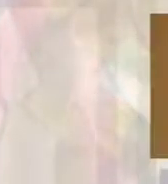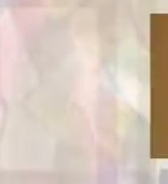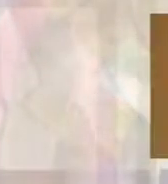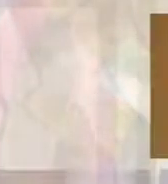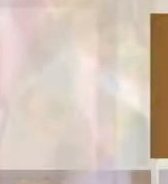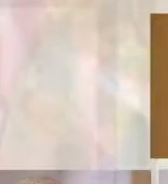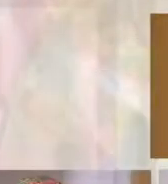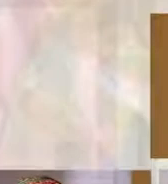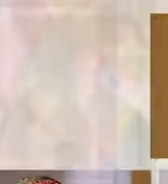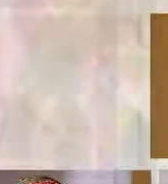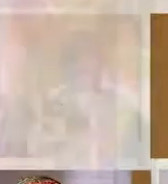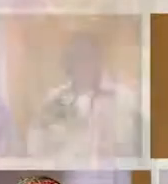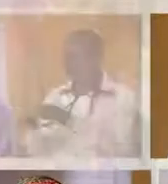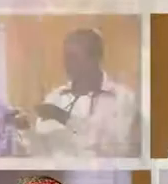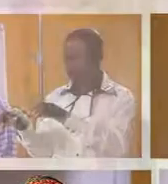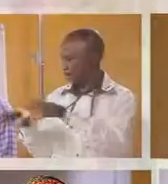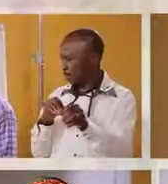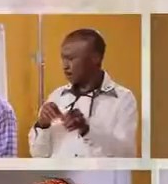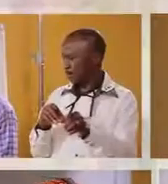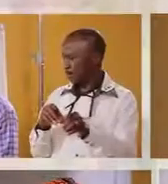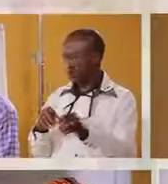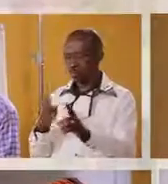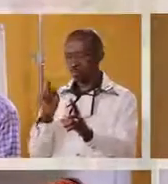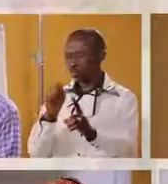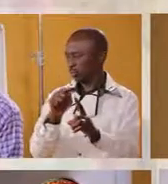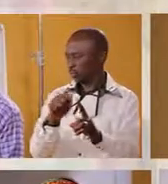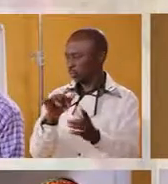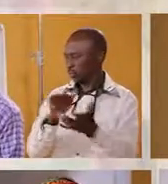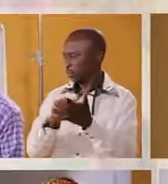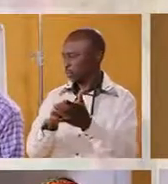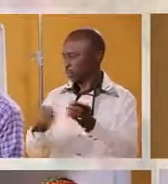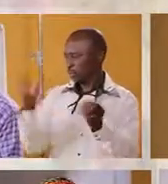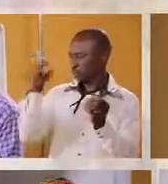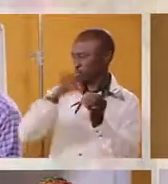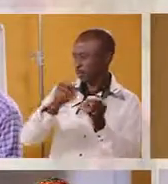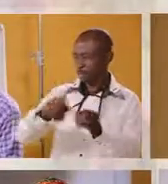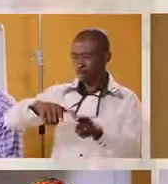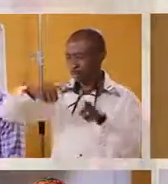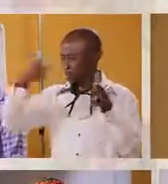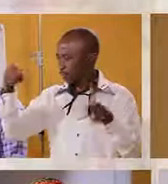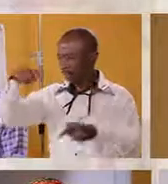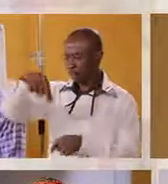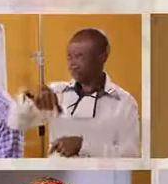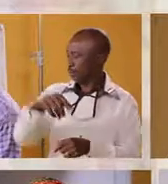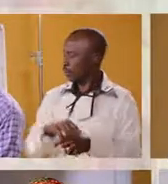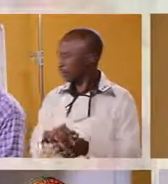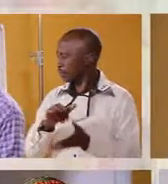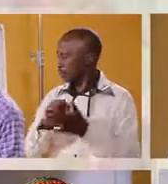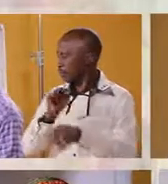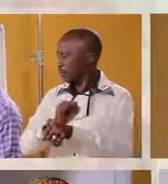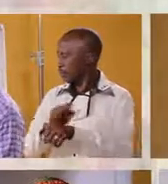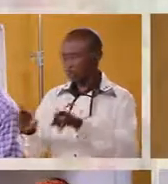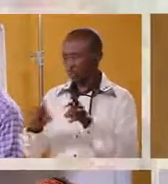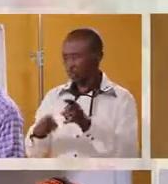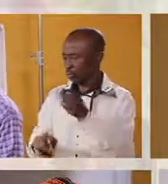to the next point. We should ensure that whatever we see is clear. That means work is being done.